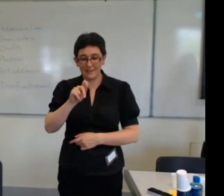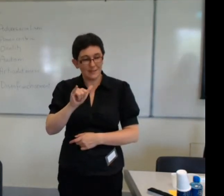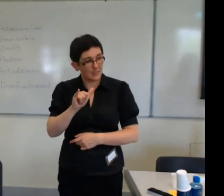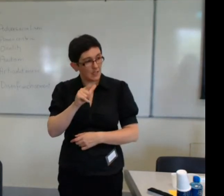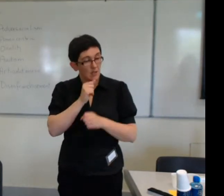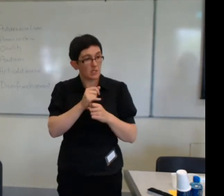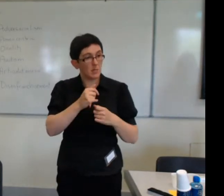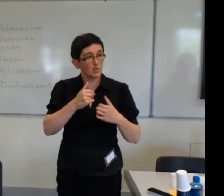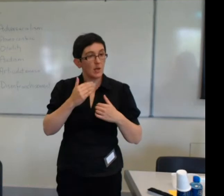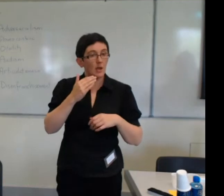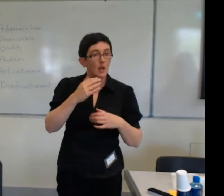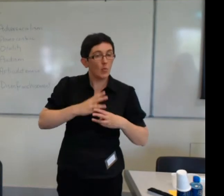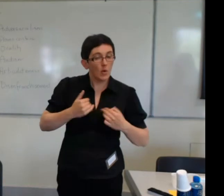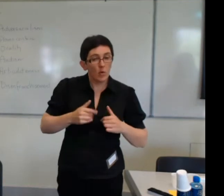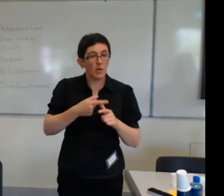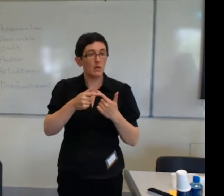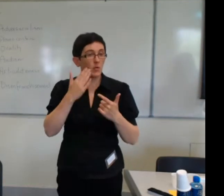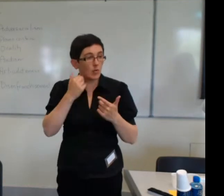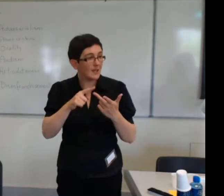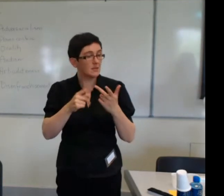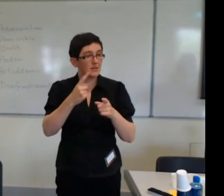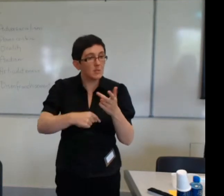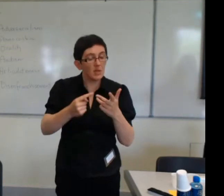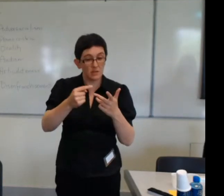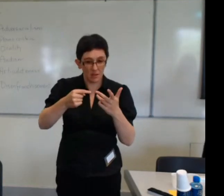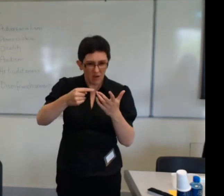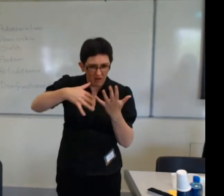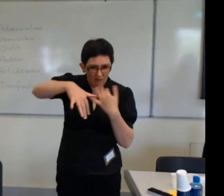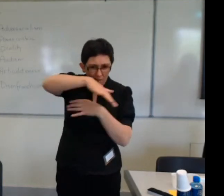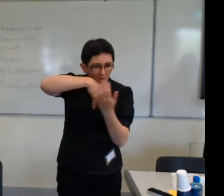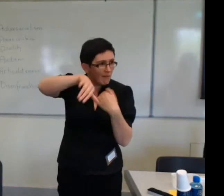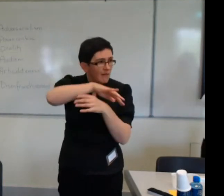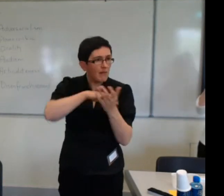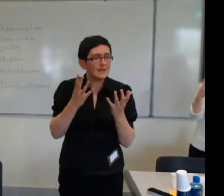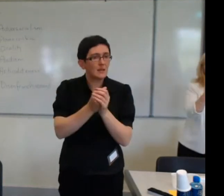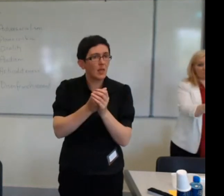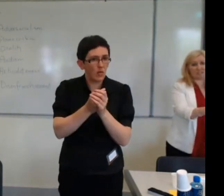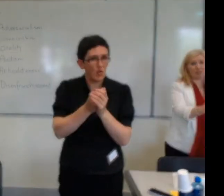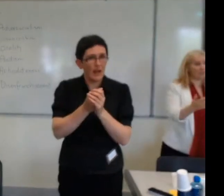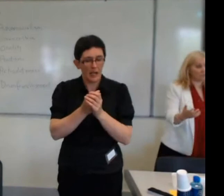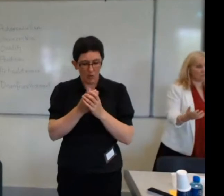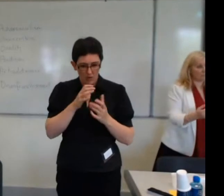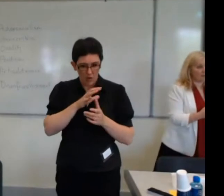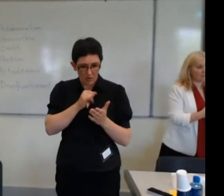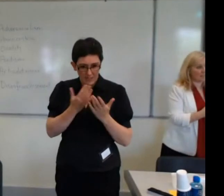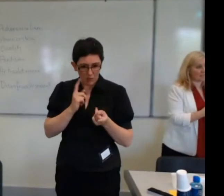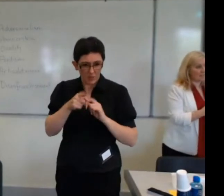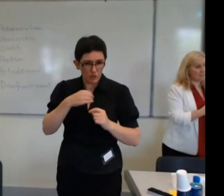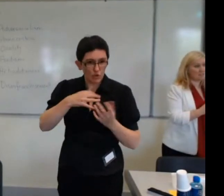gender, race, disability, how they come into interplay and how institutions respond or don't respond to that, so that you